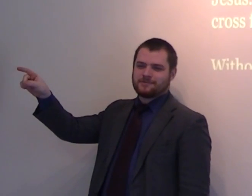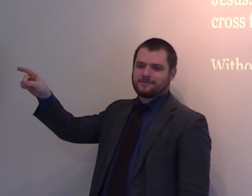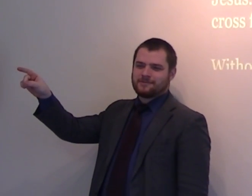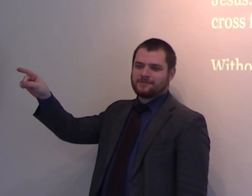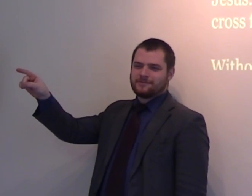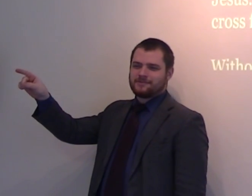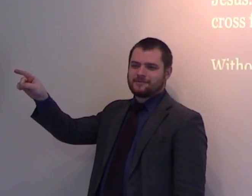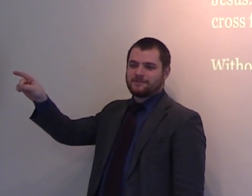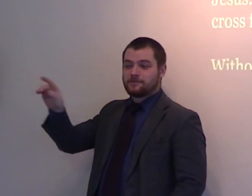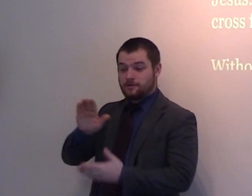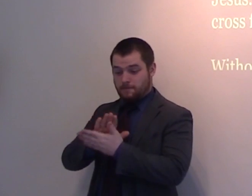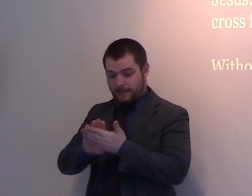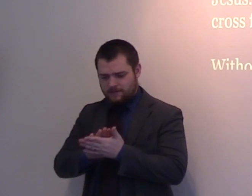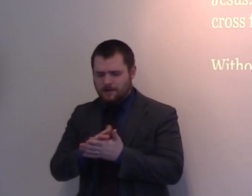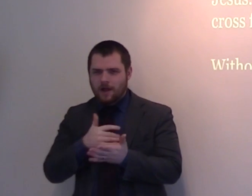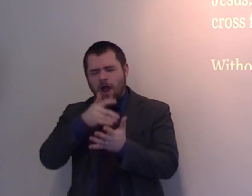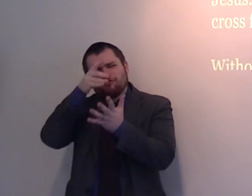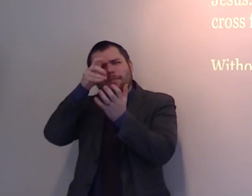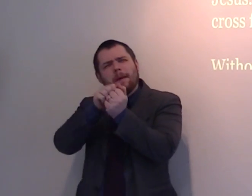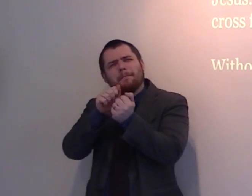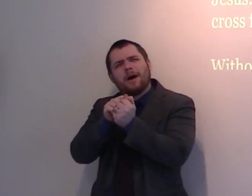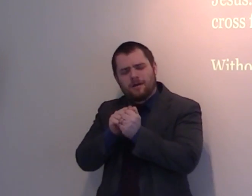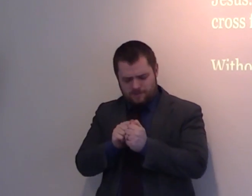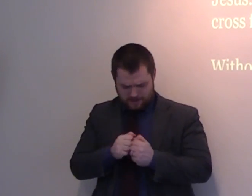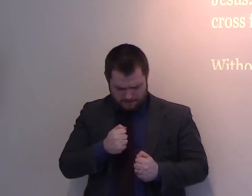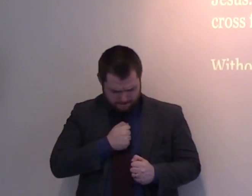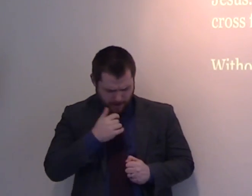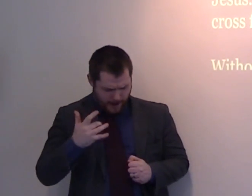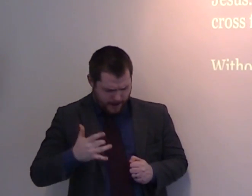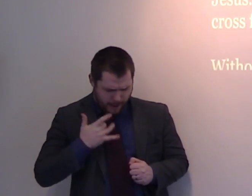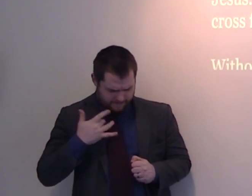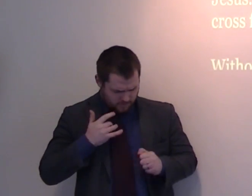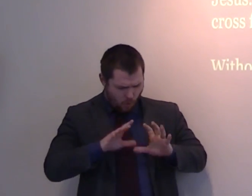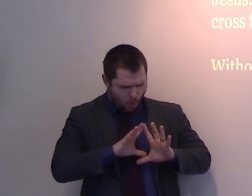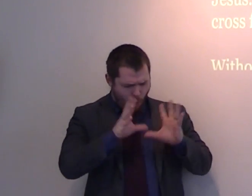I remember, my whole life belongs to Jesus.